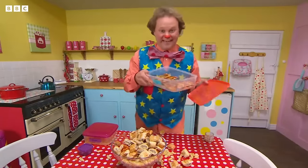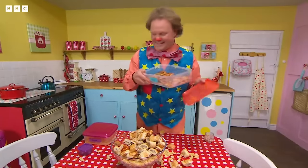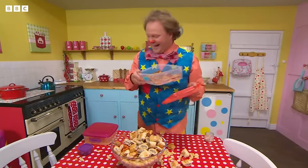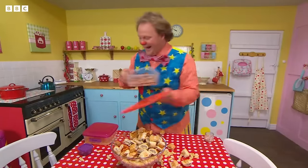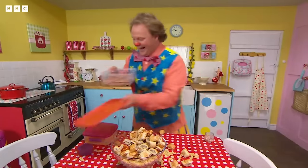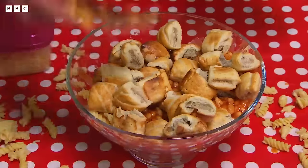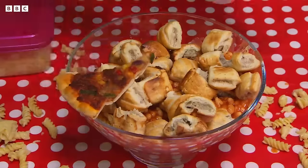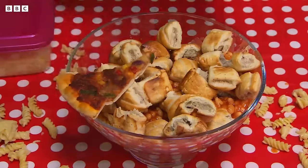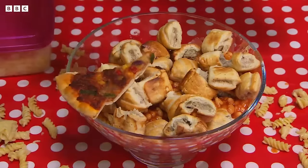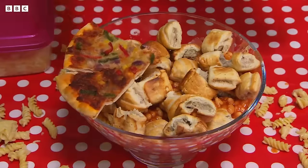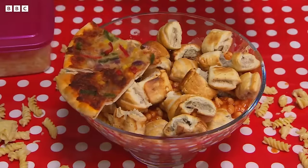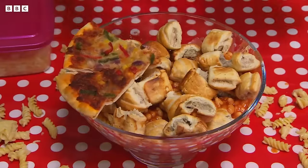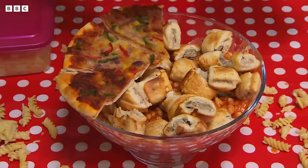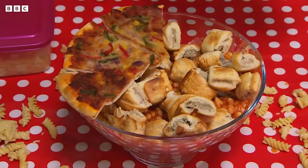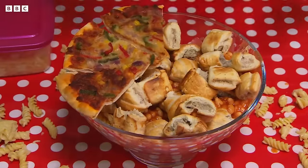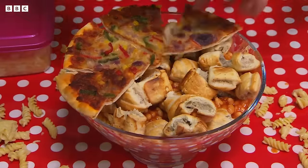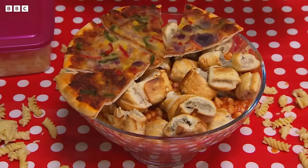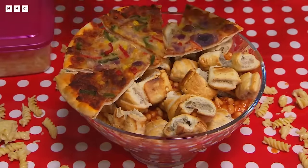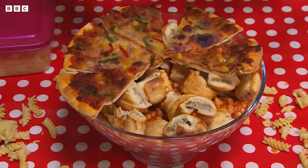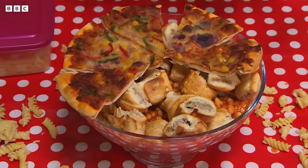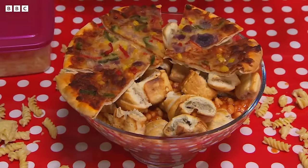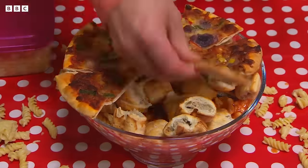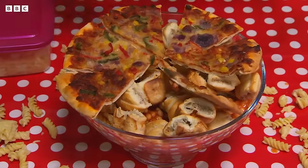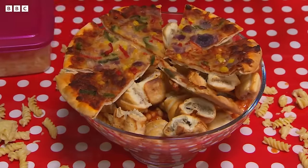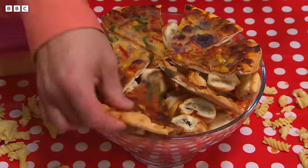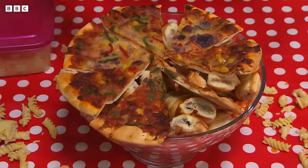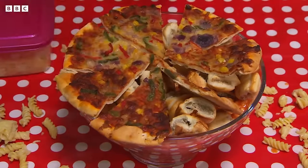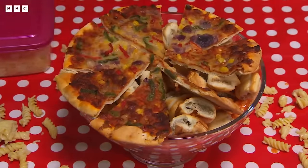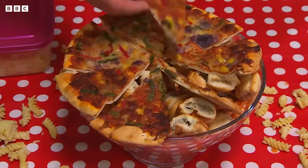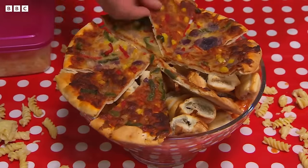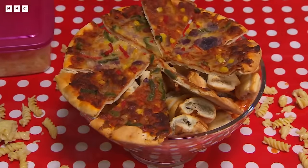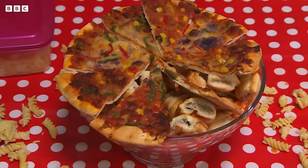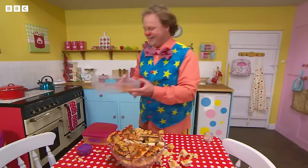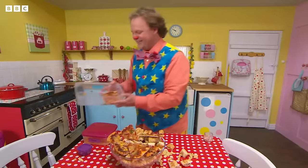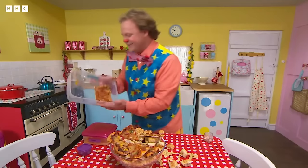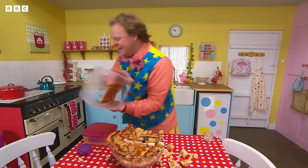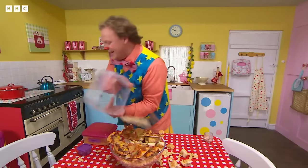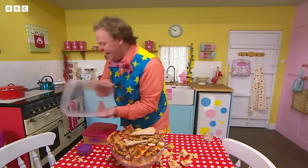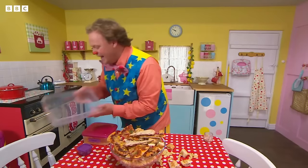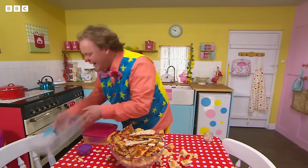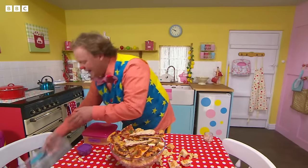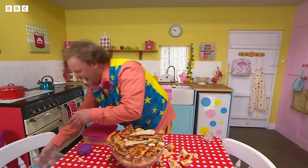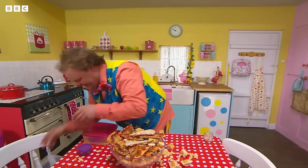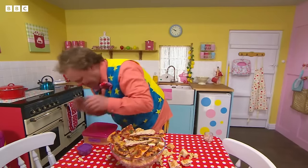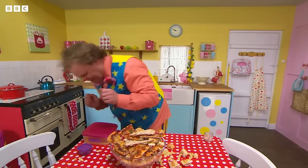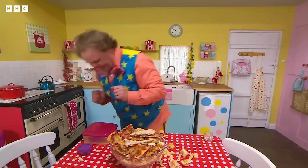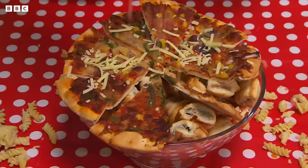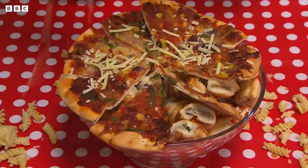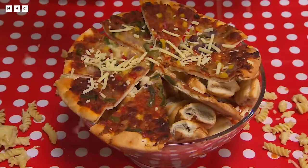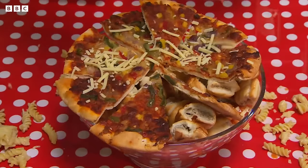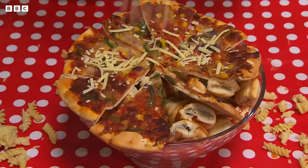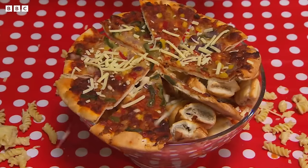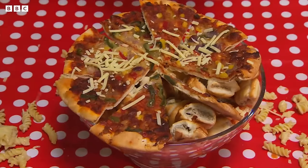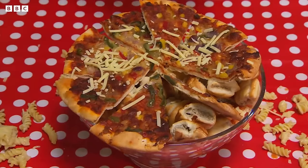Pizza! I love pizza! There we are, lovely. It's like postal later. Sprinkle of